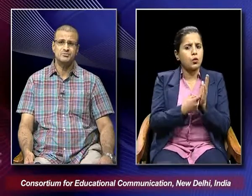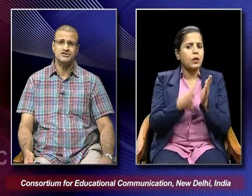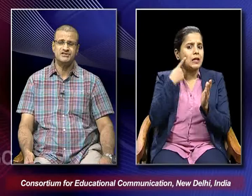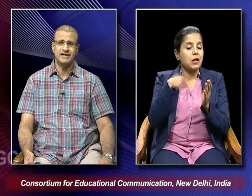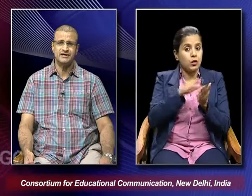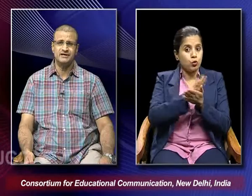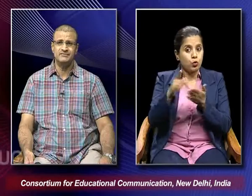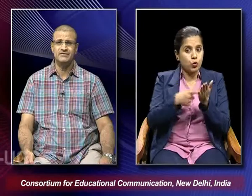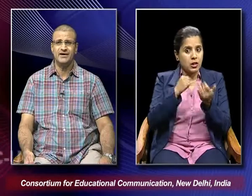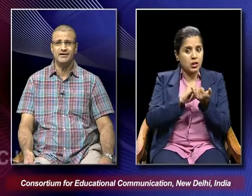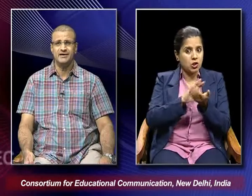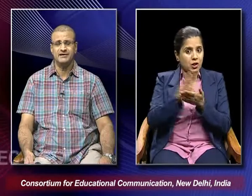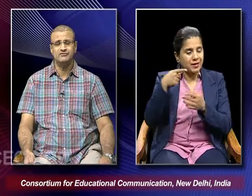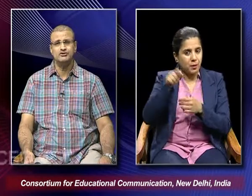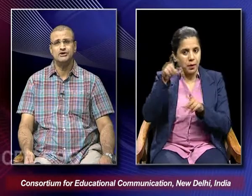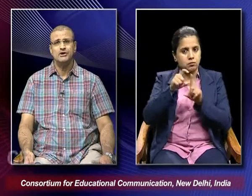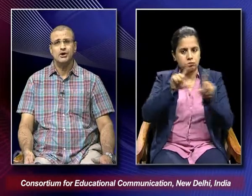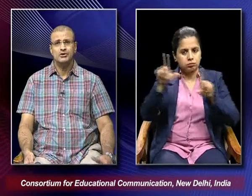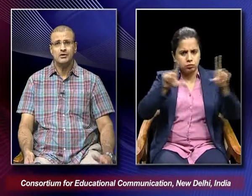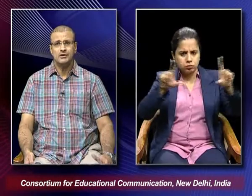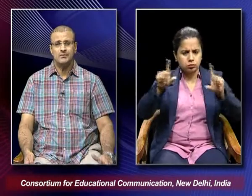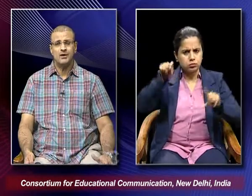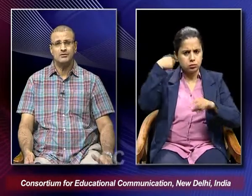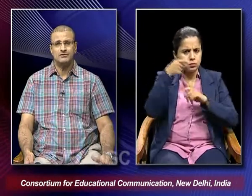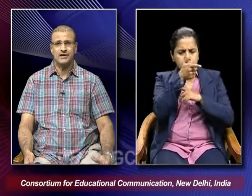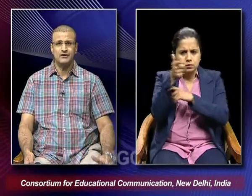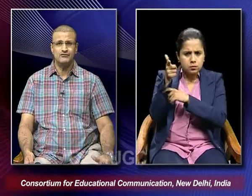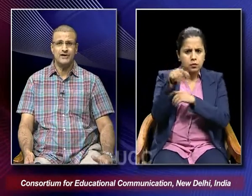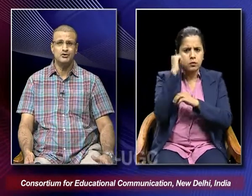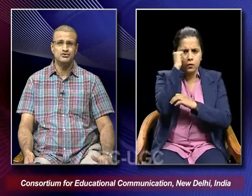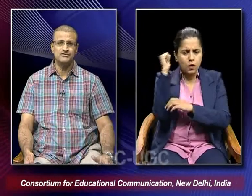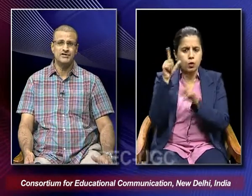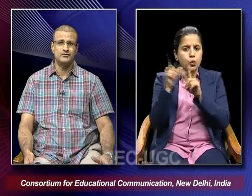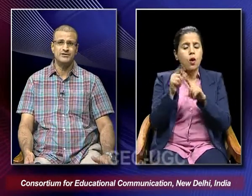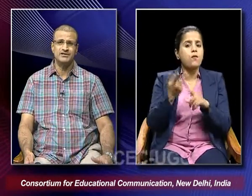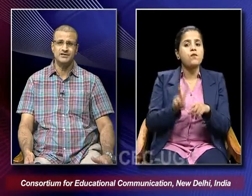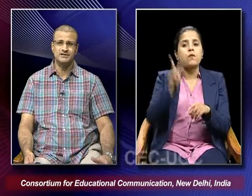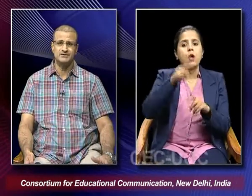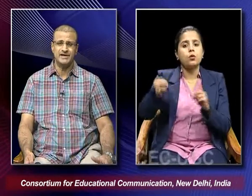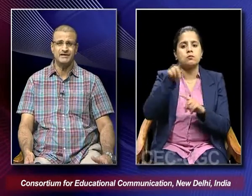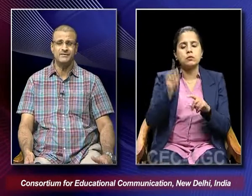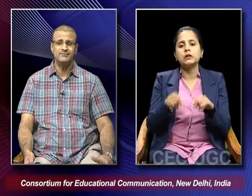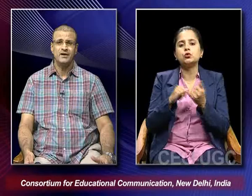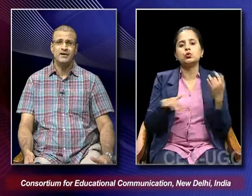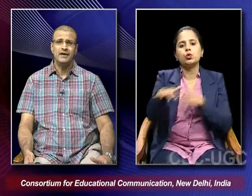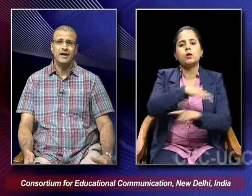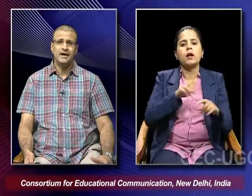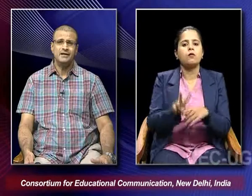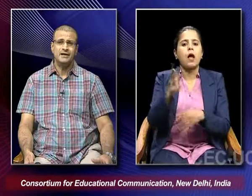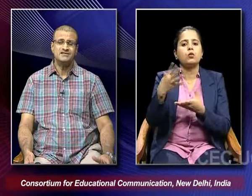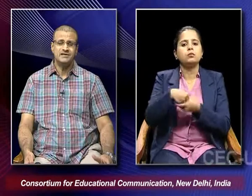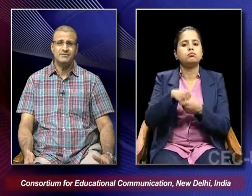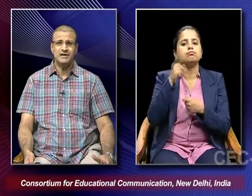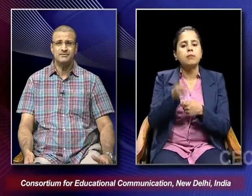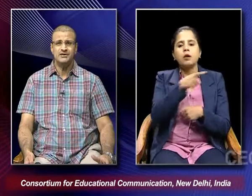Hrishikesh Mukherjee directed, we find that he was talking about the kind of values which have to be there in the society. And